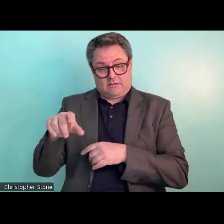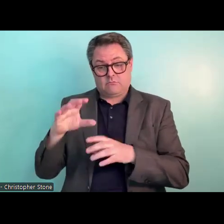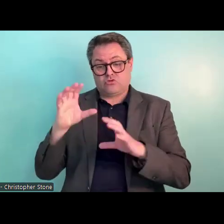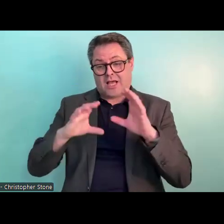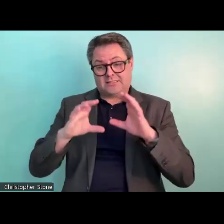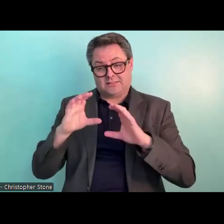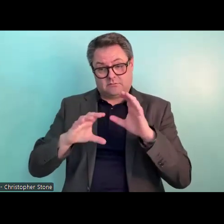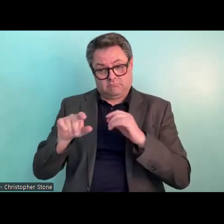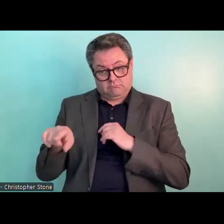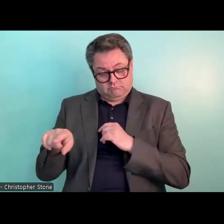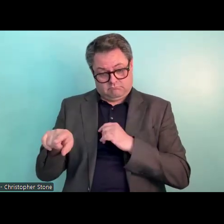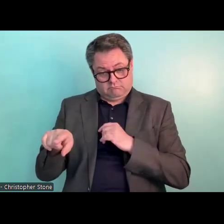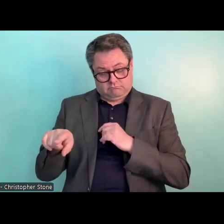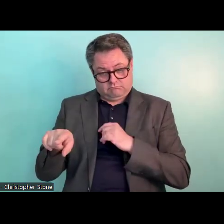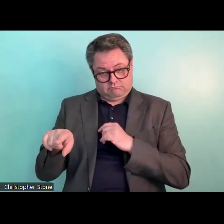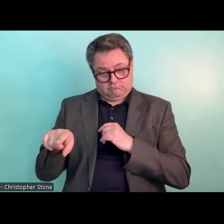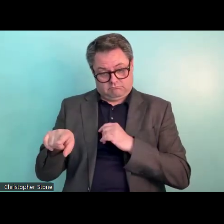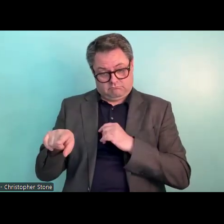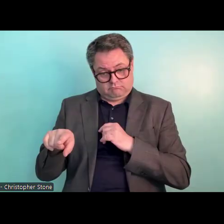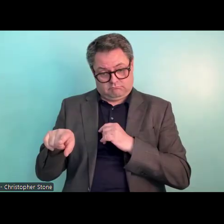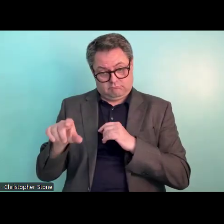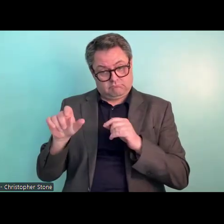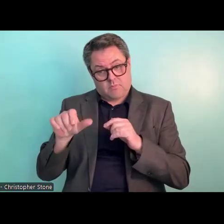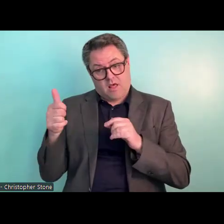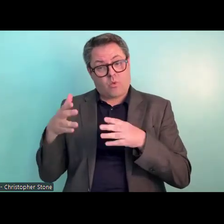So if we put the link into the chat,